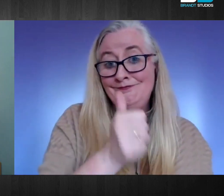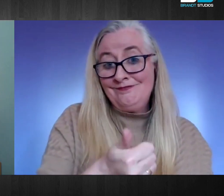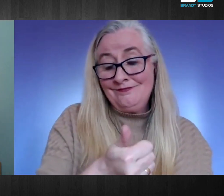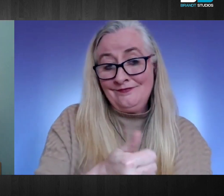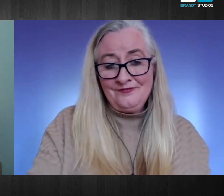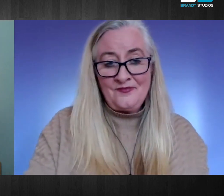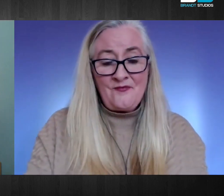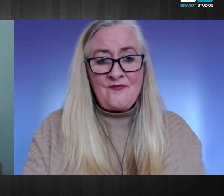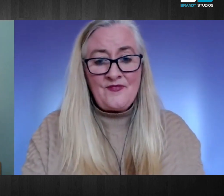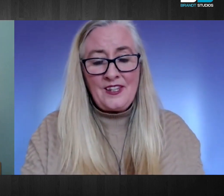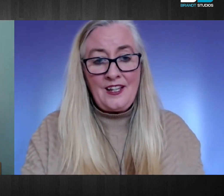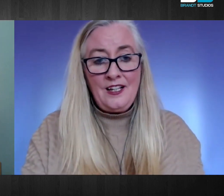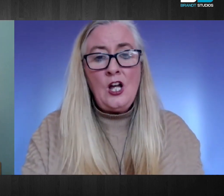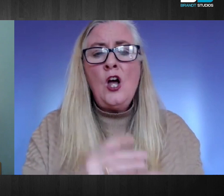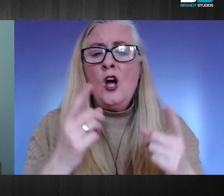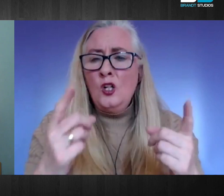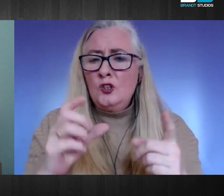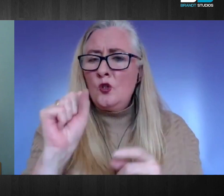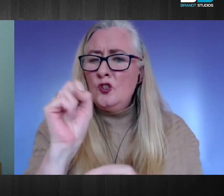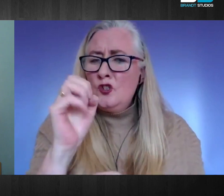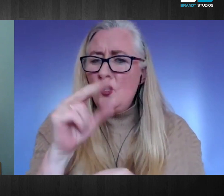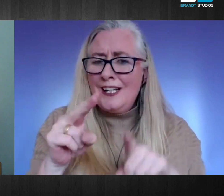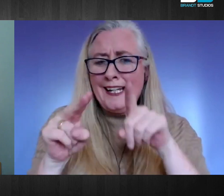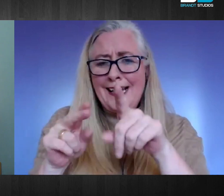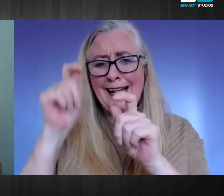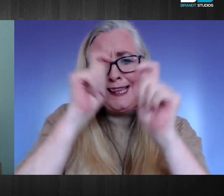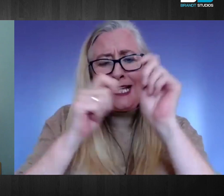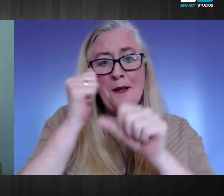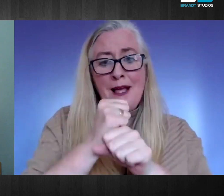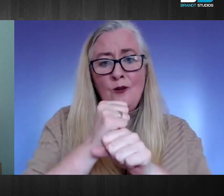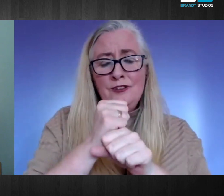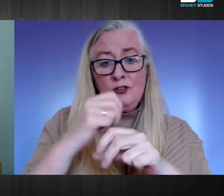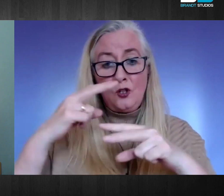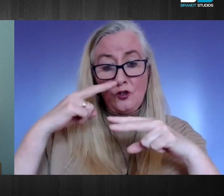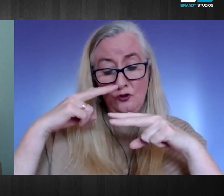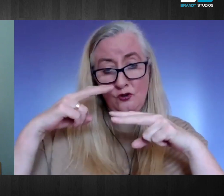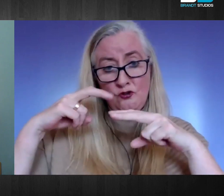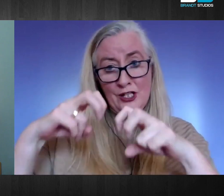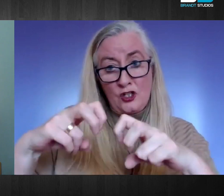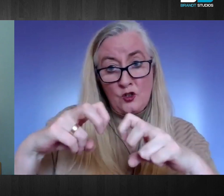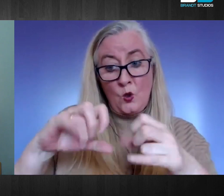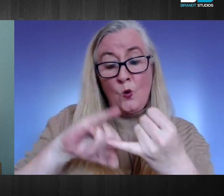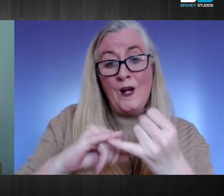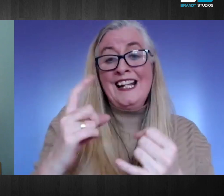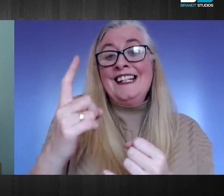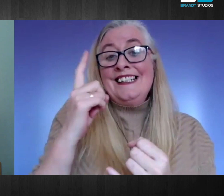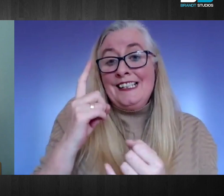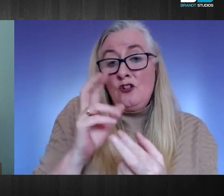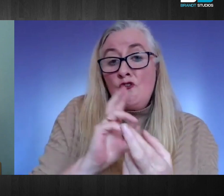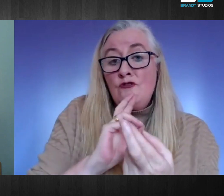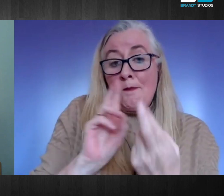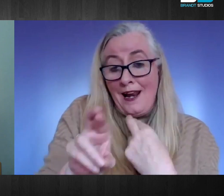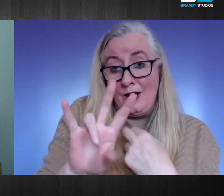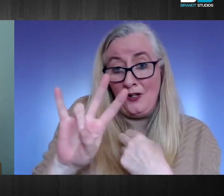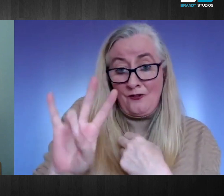And Sean, thinking about the researchers that have responded to the rapid research call, where